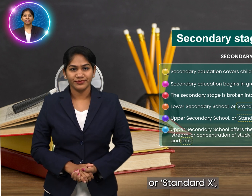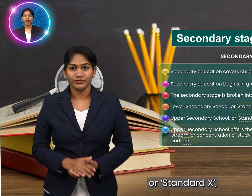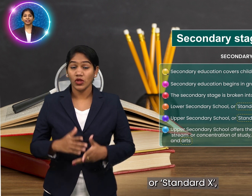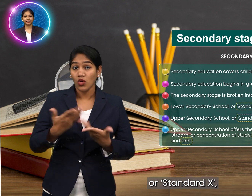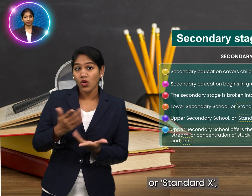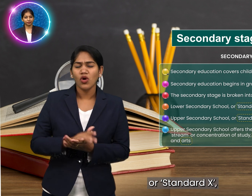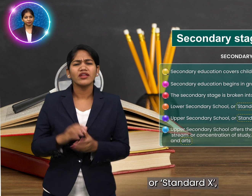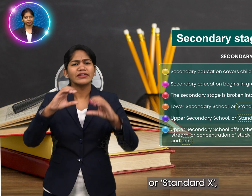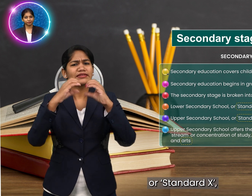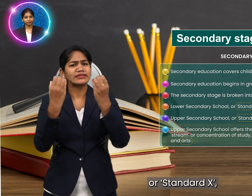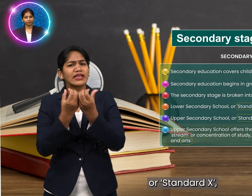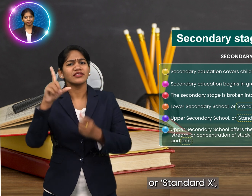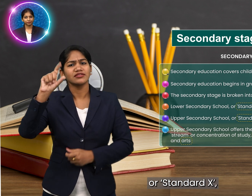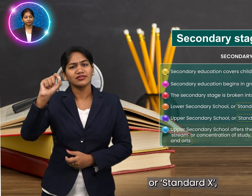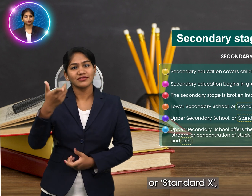or standard 10